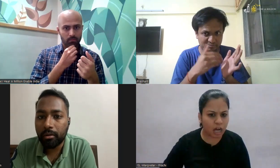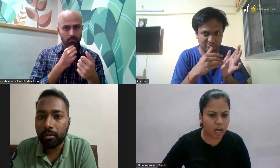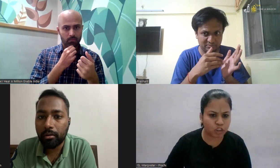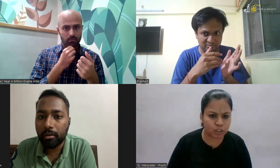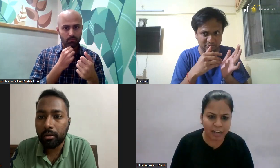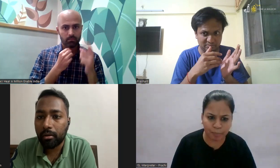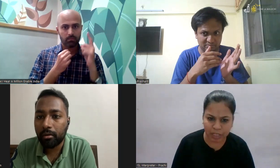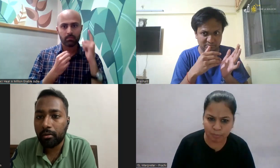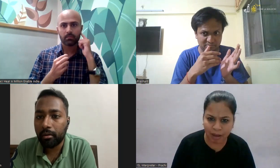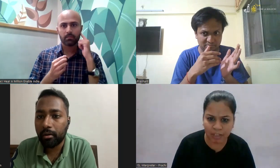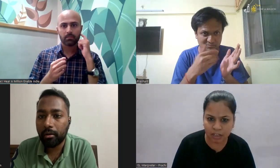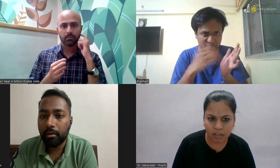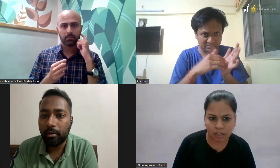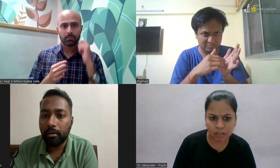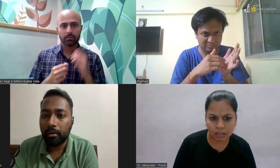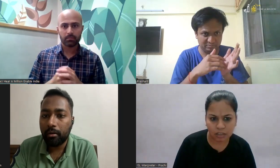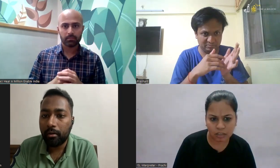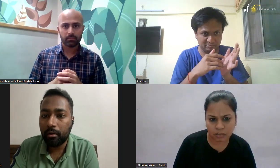Uh, should I repeat, Bhavin?